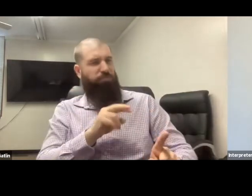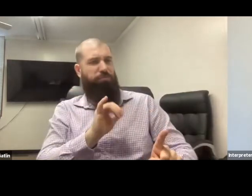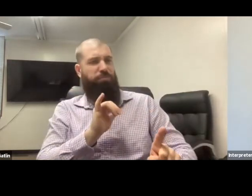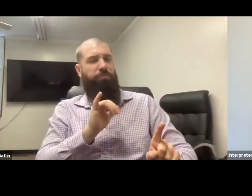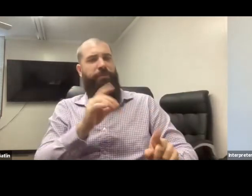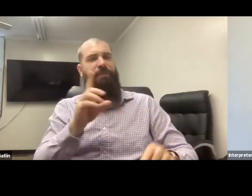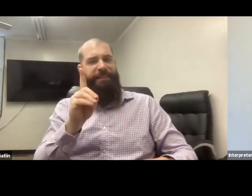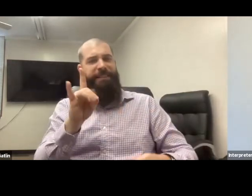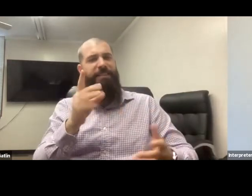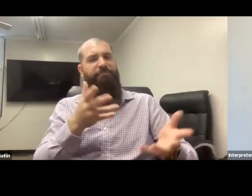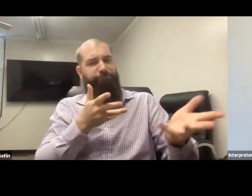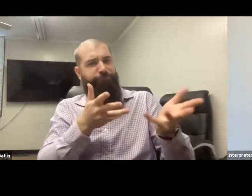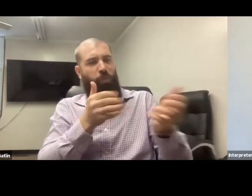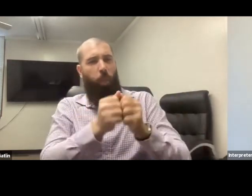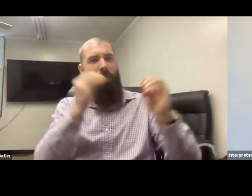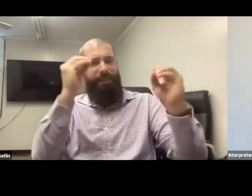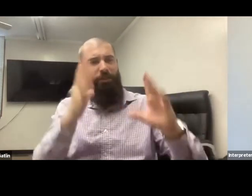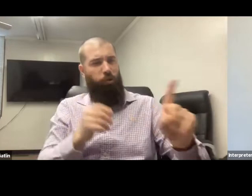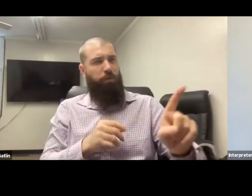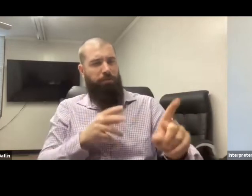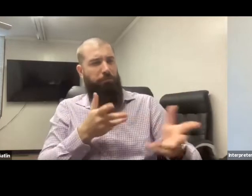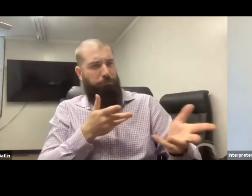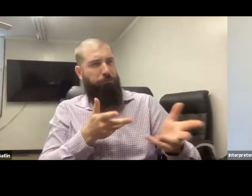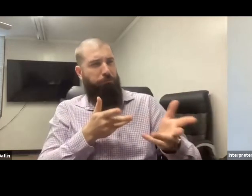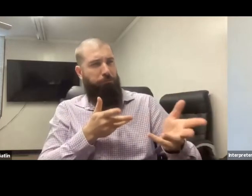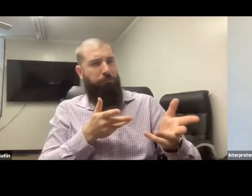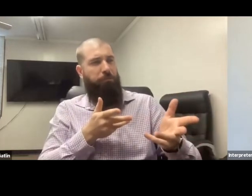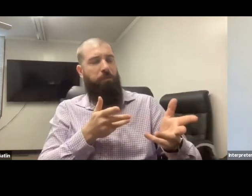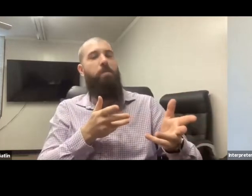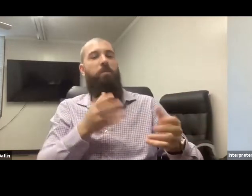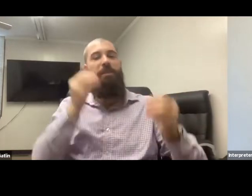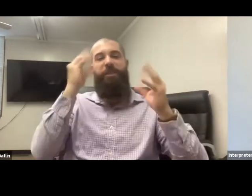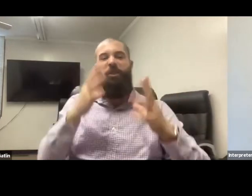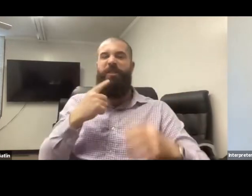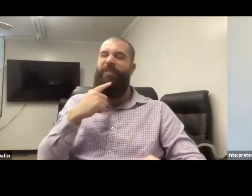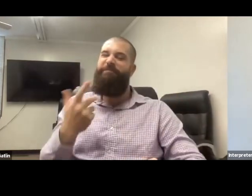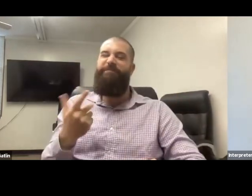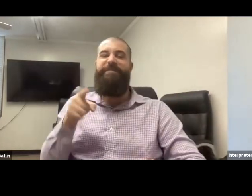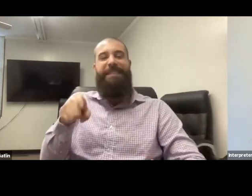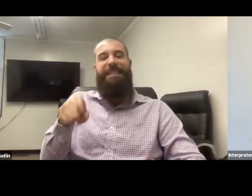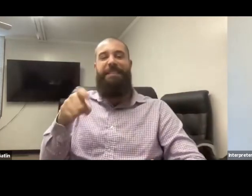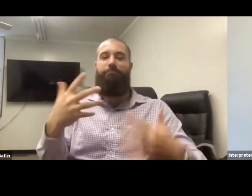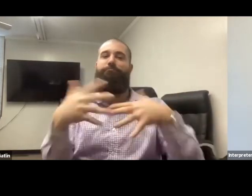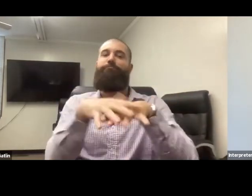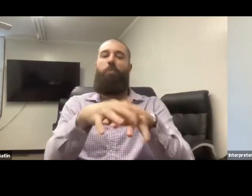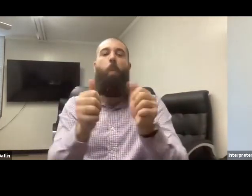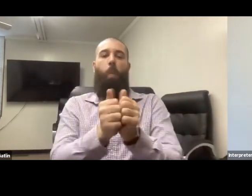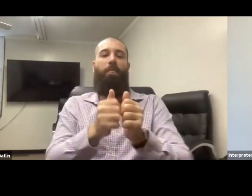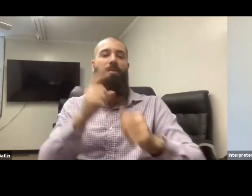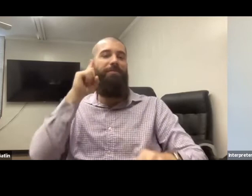information gaps. And so I noticed, and so I was trying to talk with the teacher.